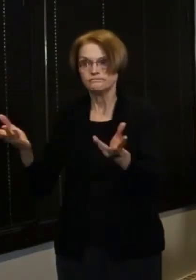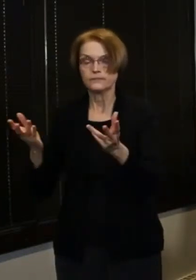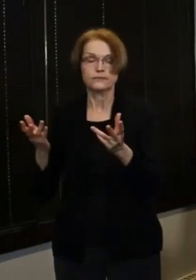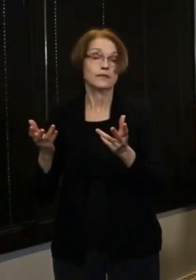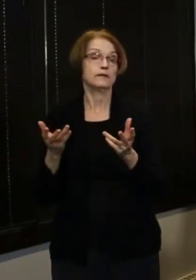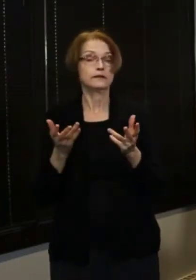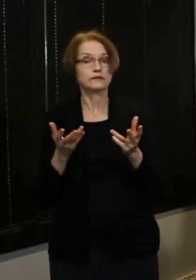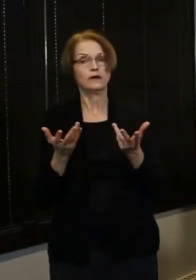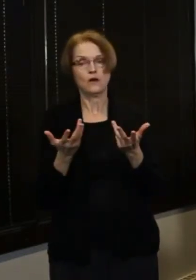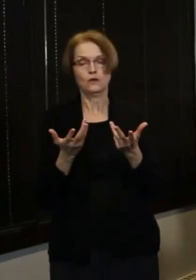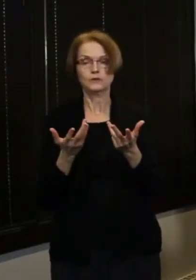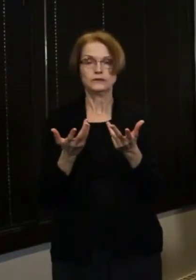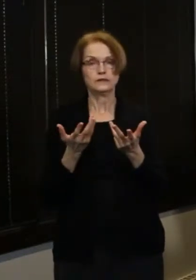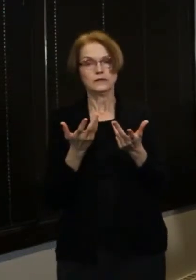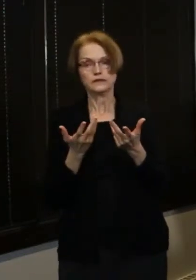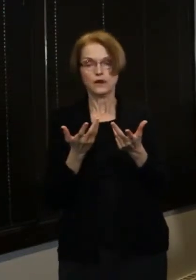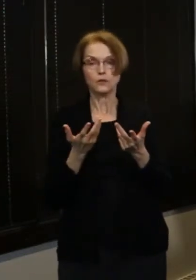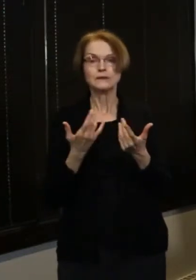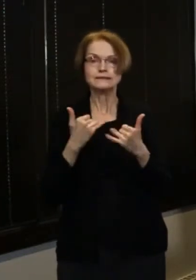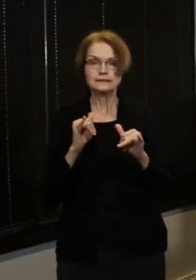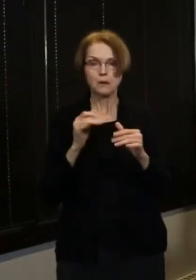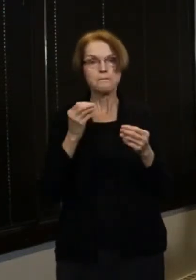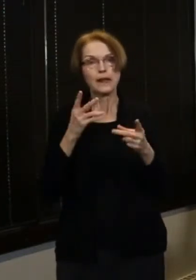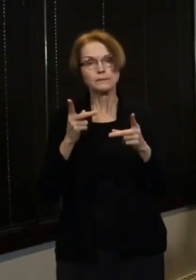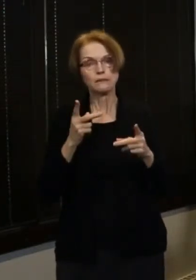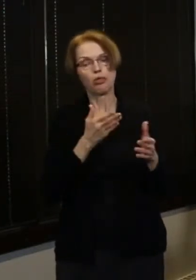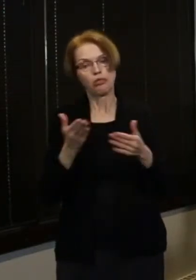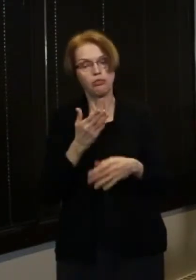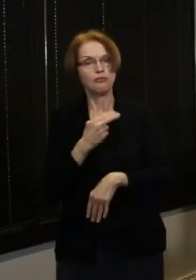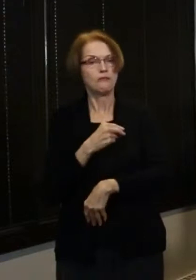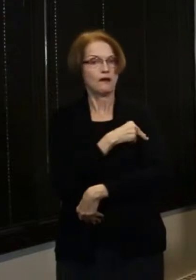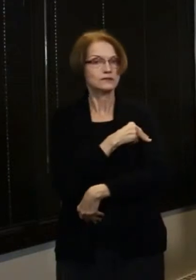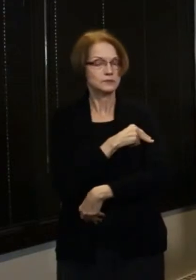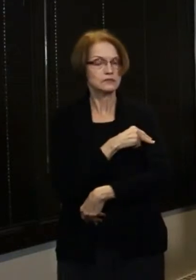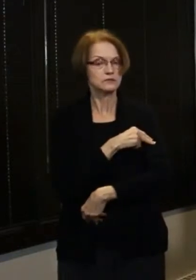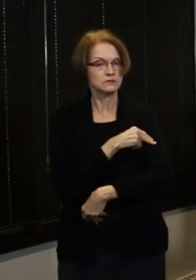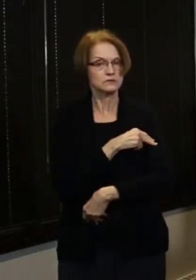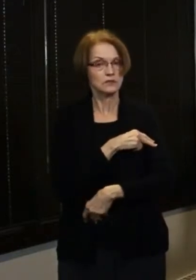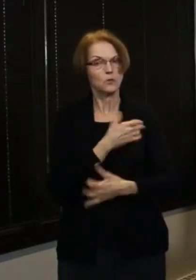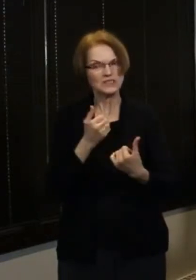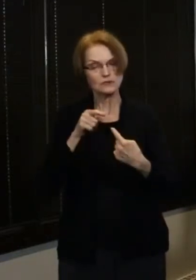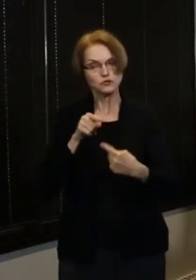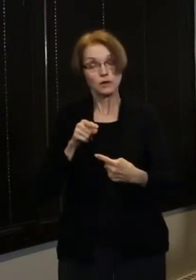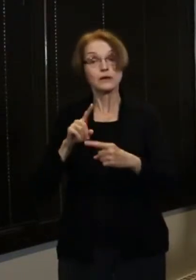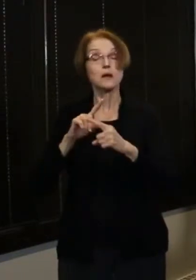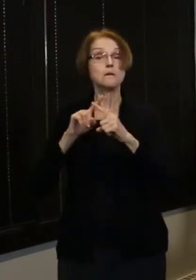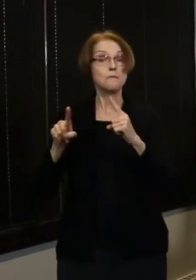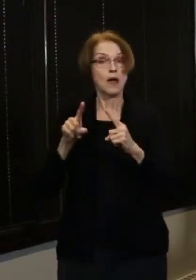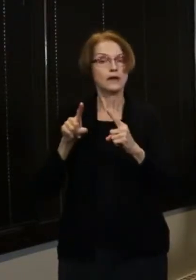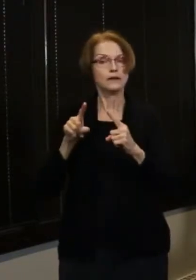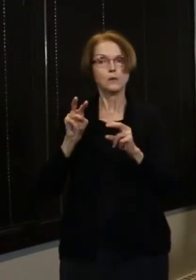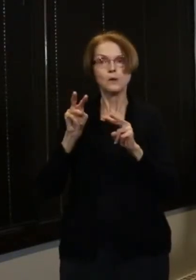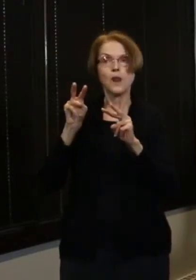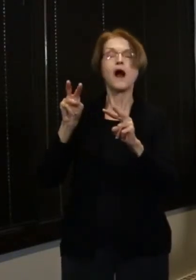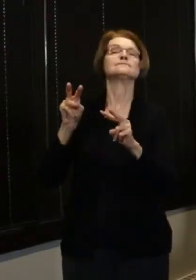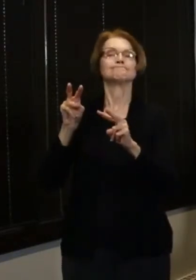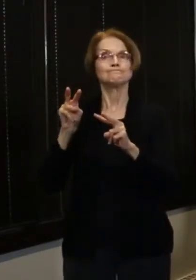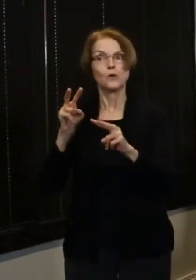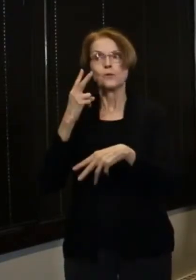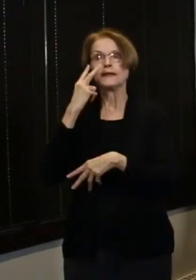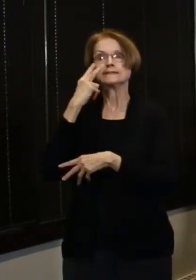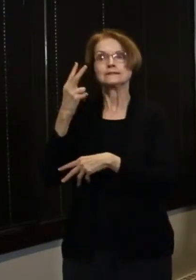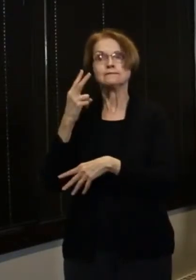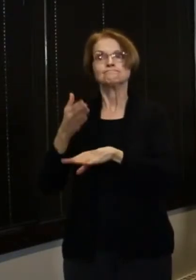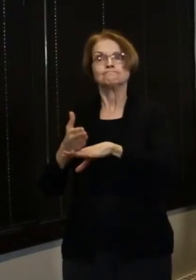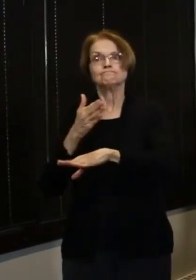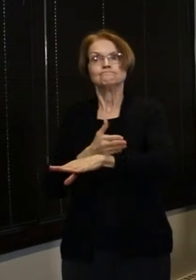population as we try and struggle through this pandemic. But we can see that light at the end of the tunnel, and it's getting closer with